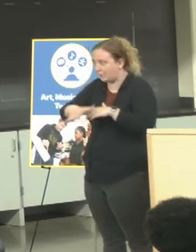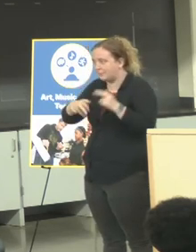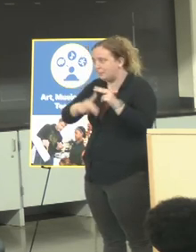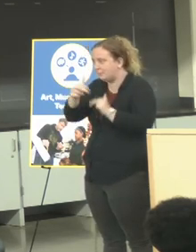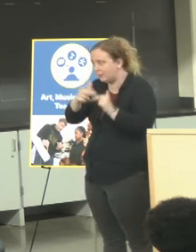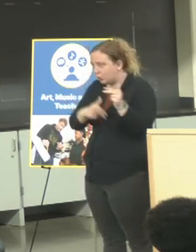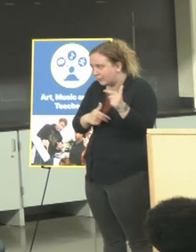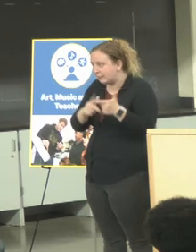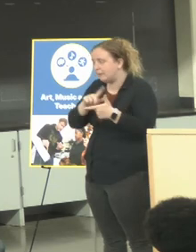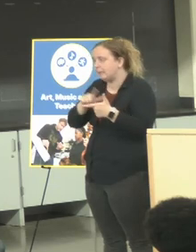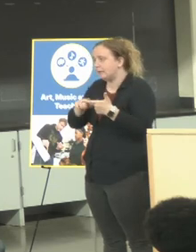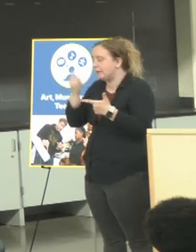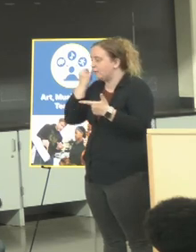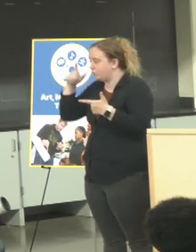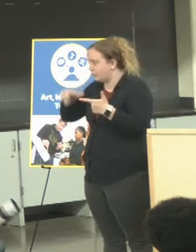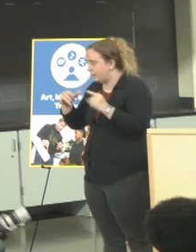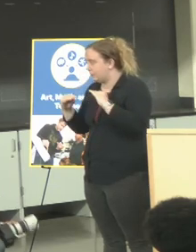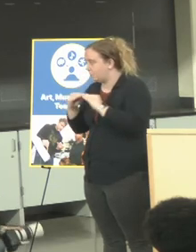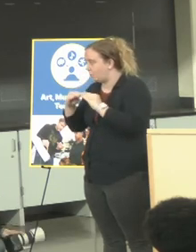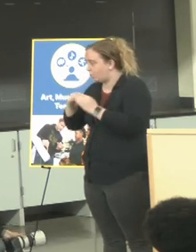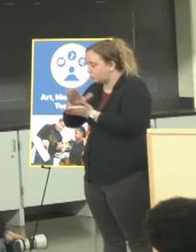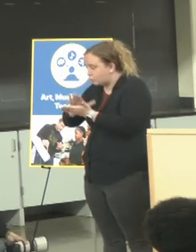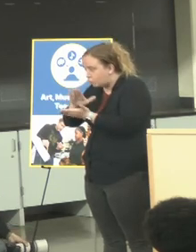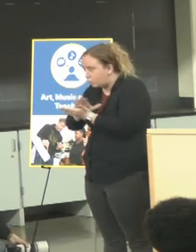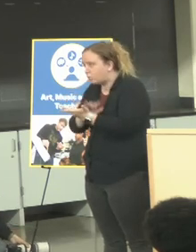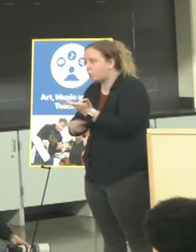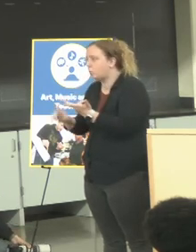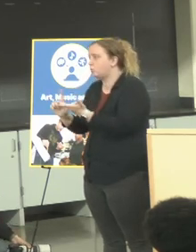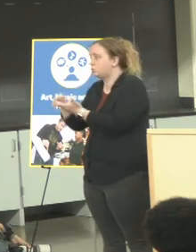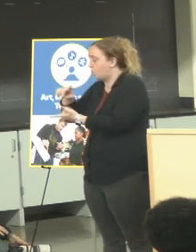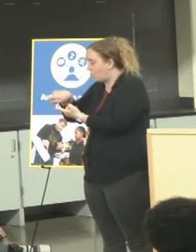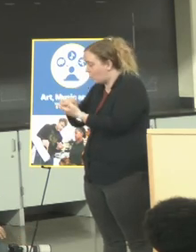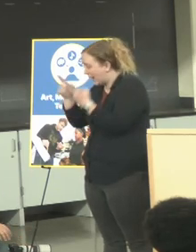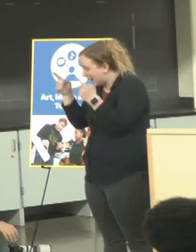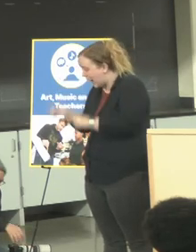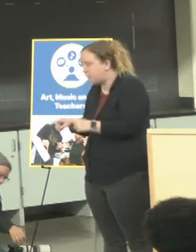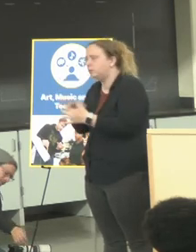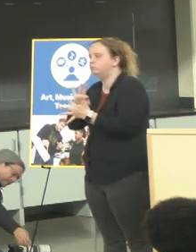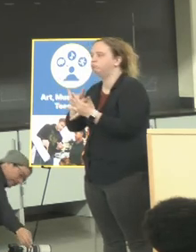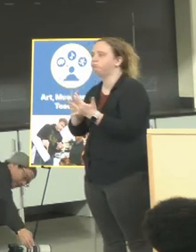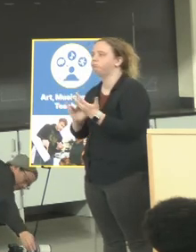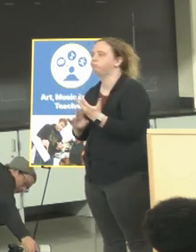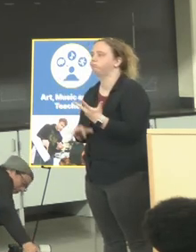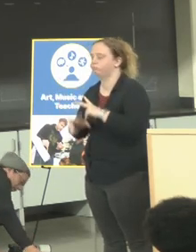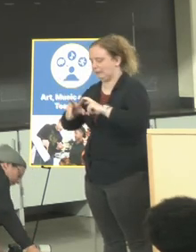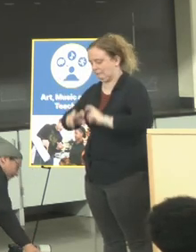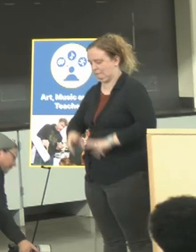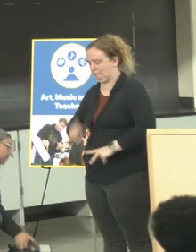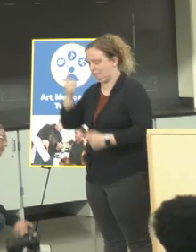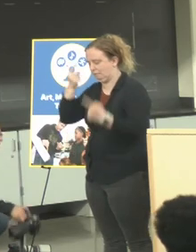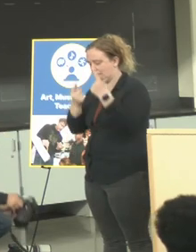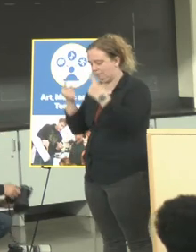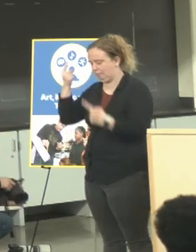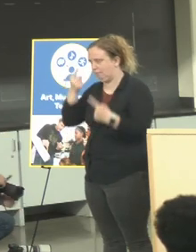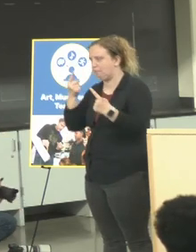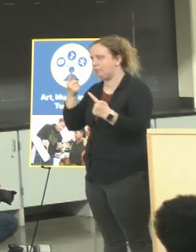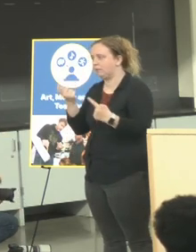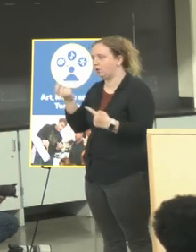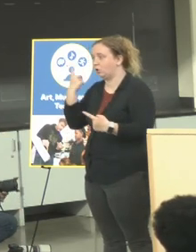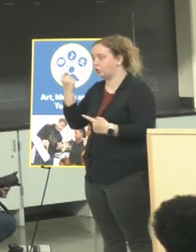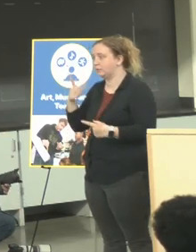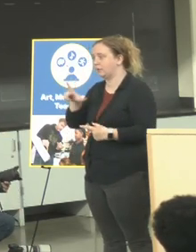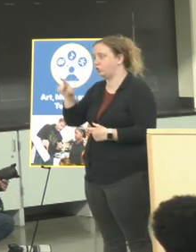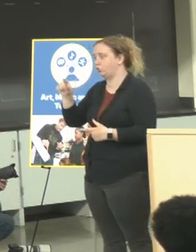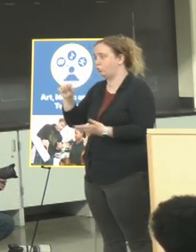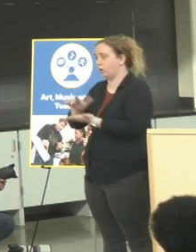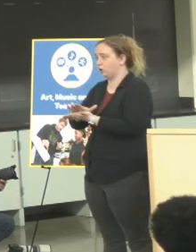is the timing for that and when would that occur? As Dr. Jones pointed out, Even with 20 school consolidations at the